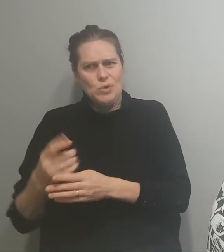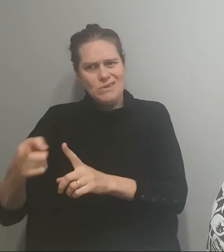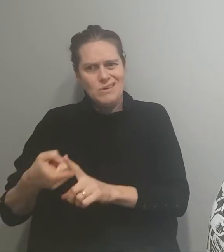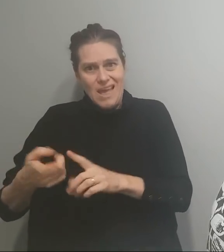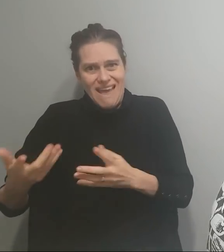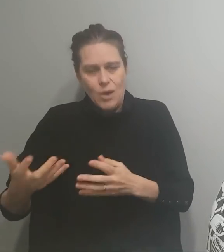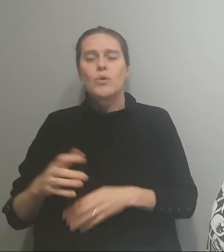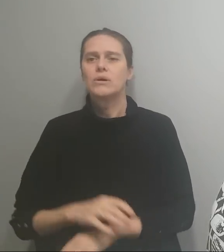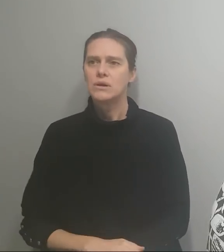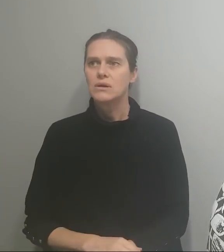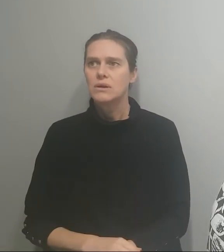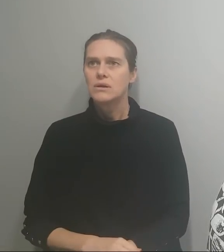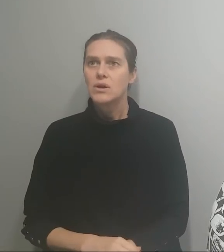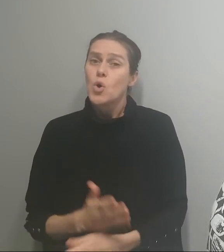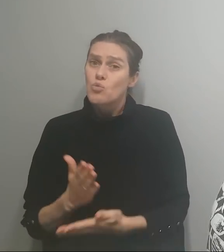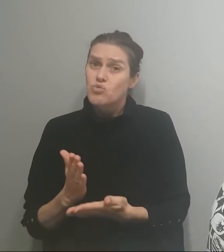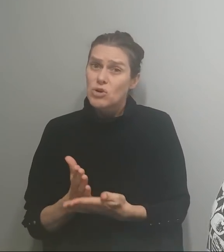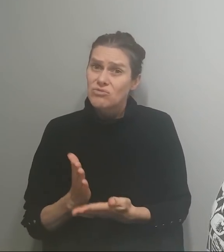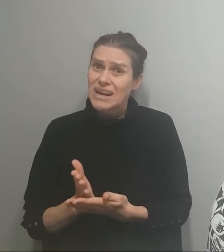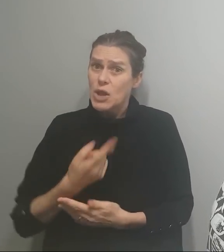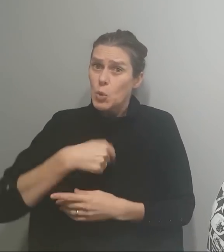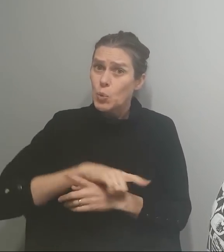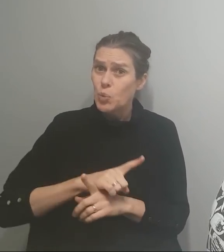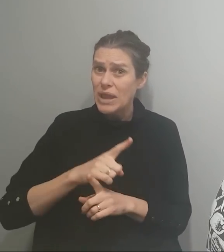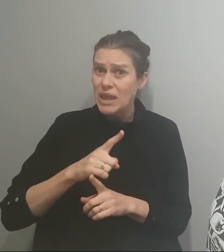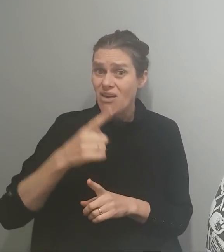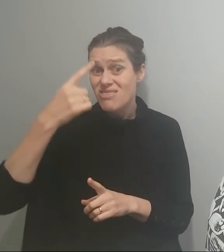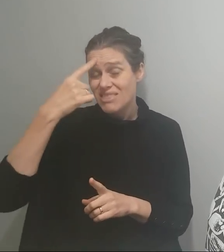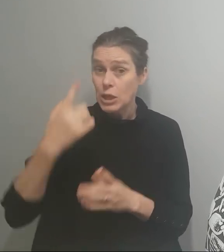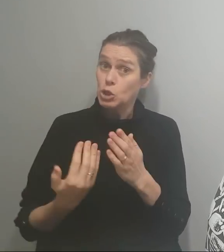people and whānau will be able to choose different options. So